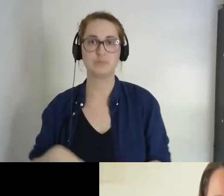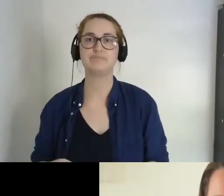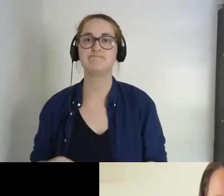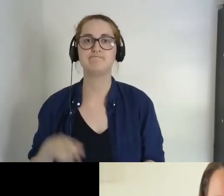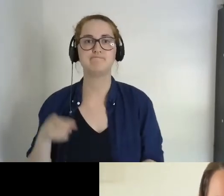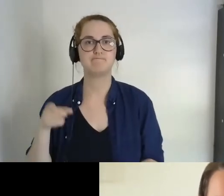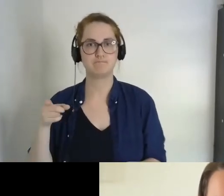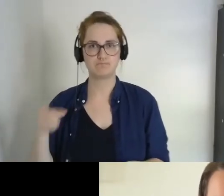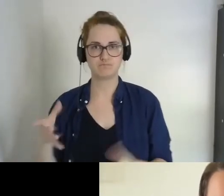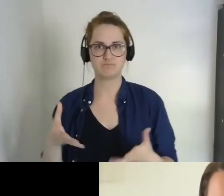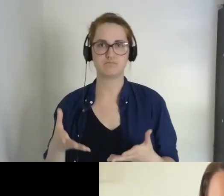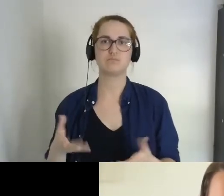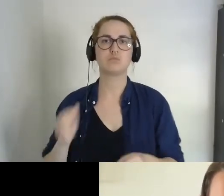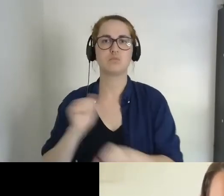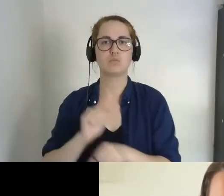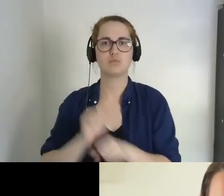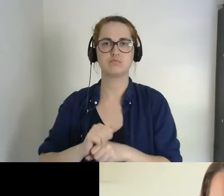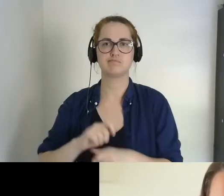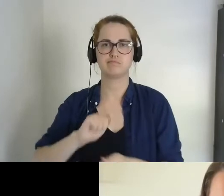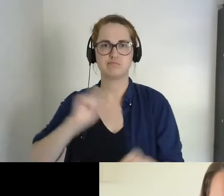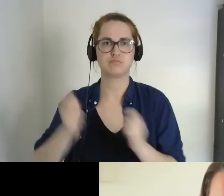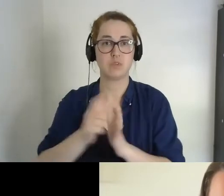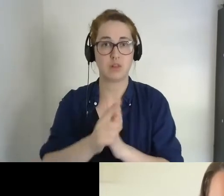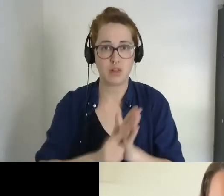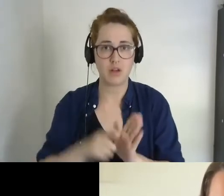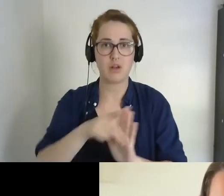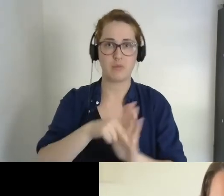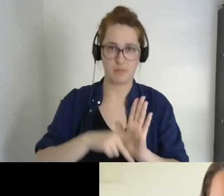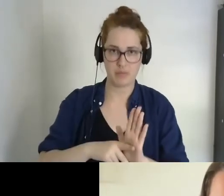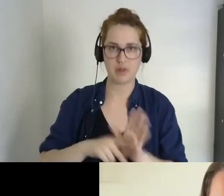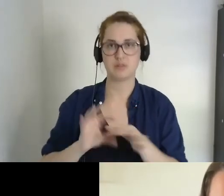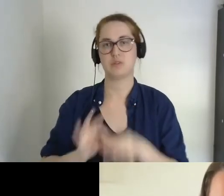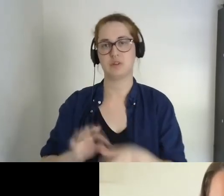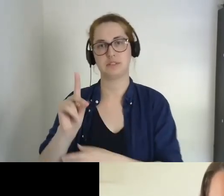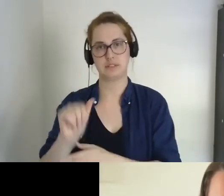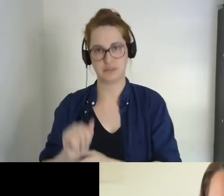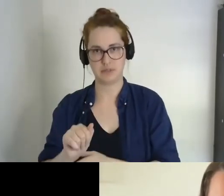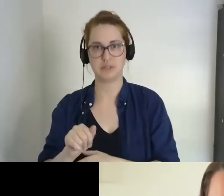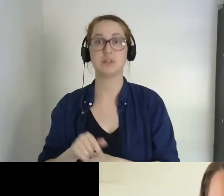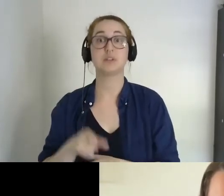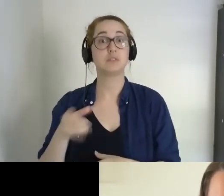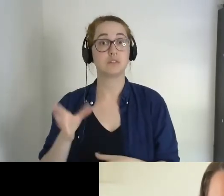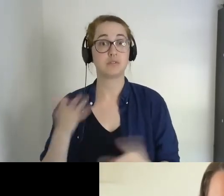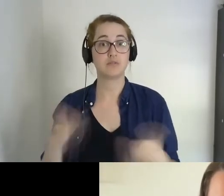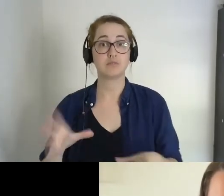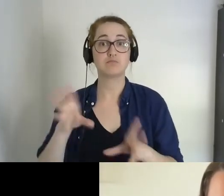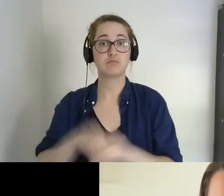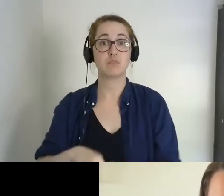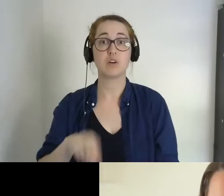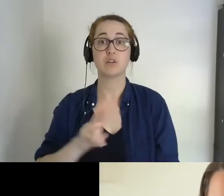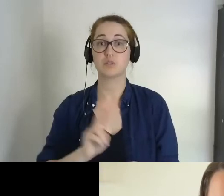to legislative committees, governments, administrative bodies, and the United Nations Committee on the Rights of Persons